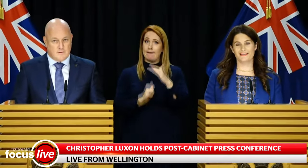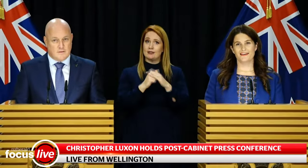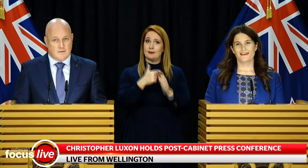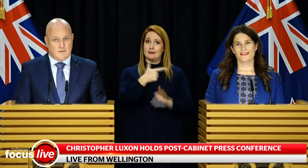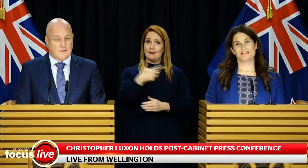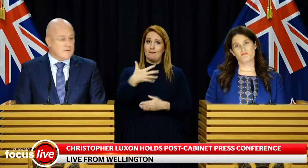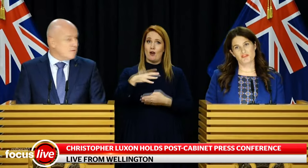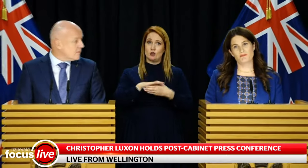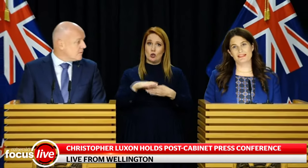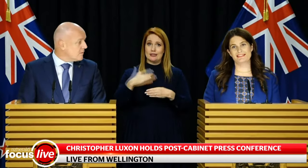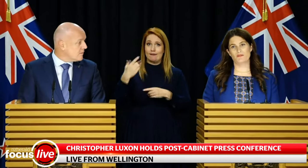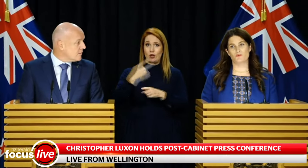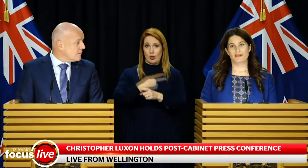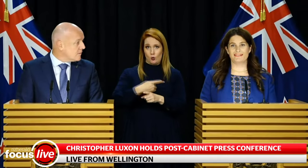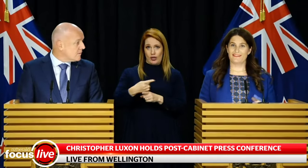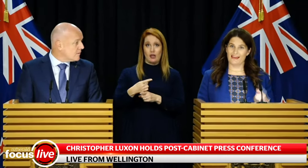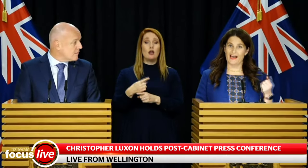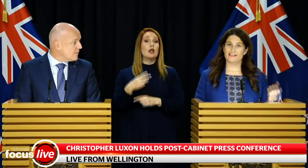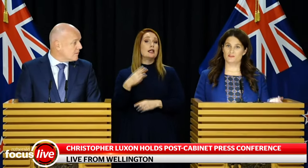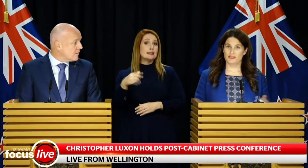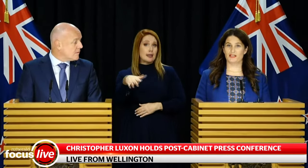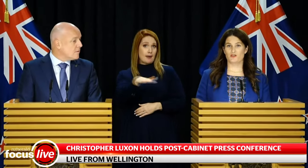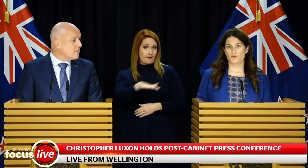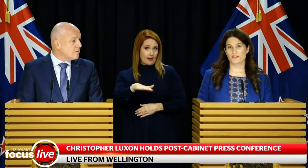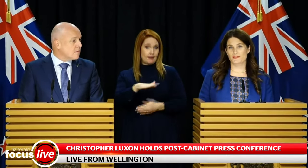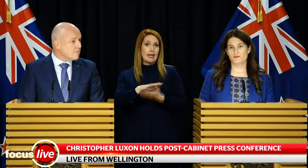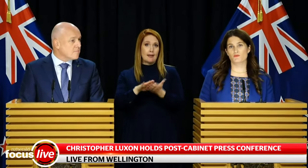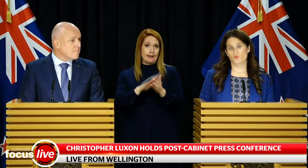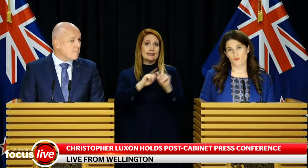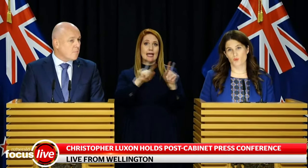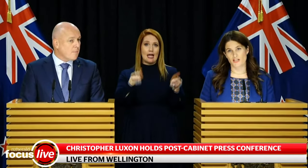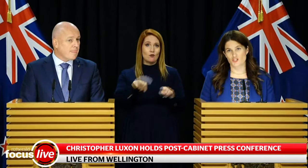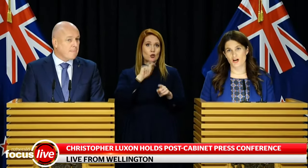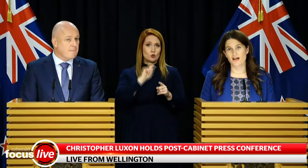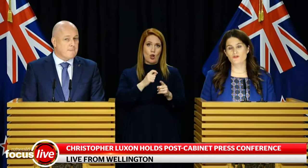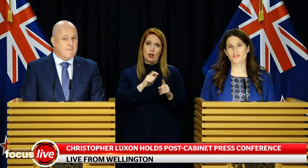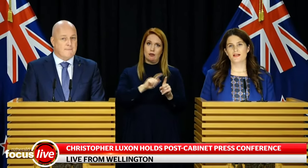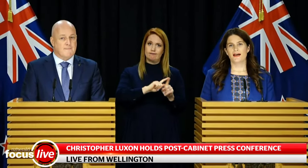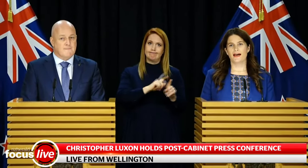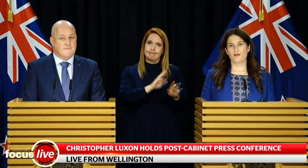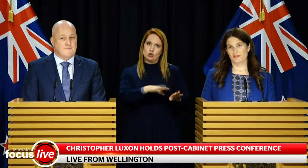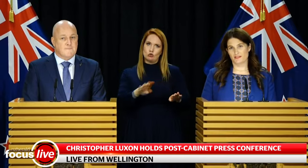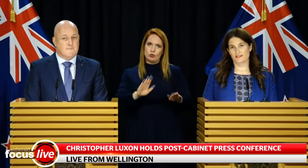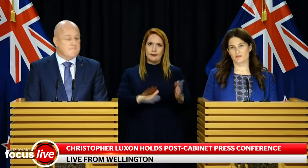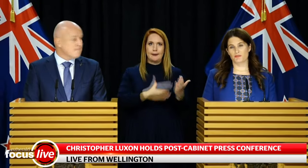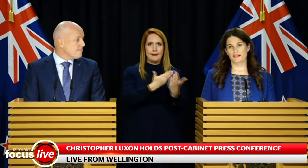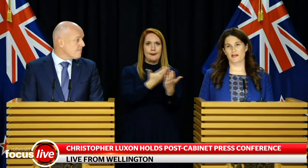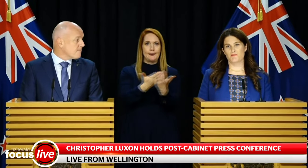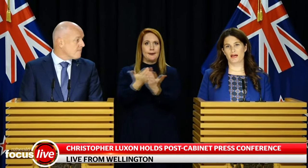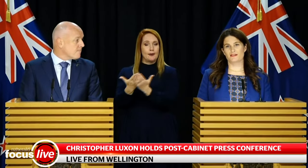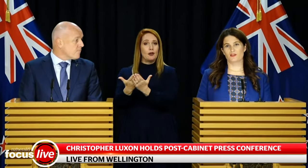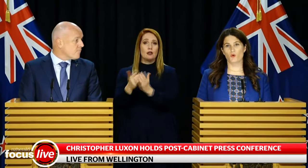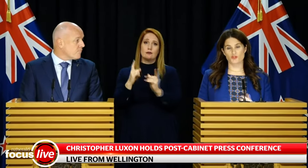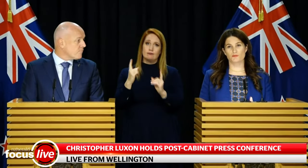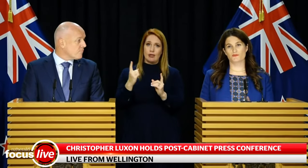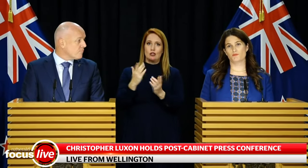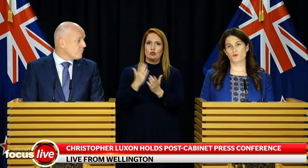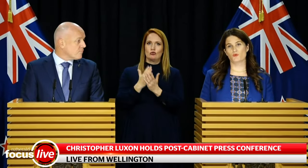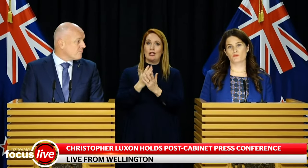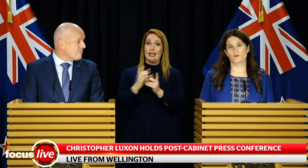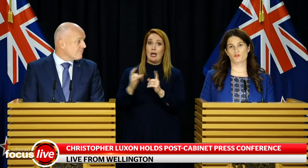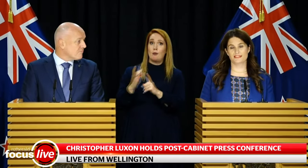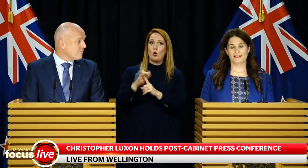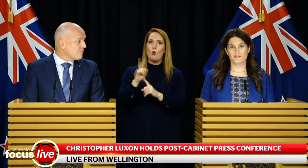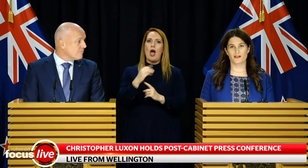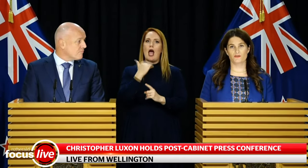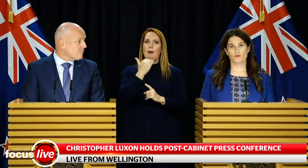$75 a week. In some families, that will mean that they are submitting invoices for more than one child, but this is simply about the quantum of